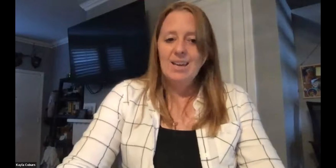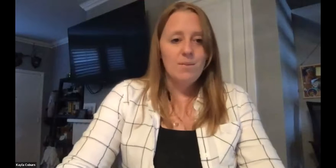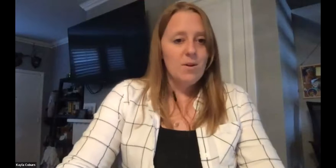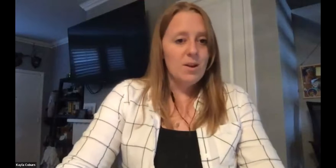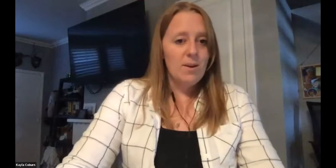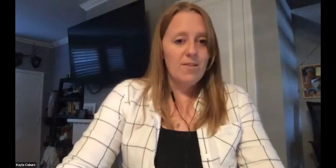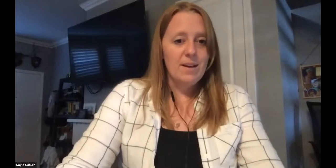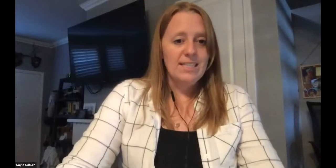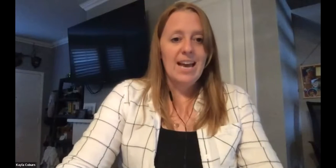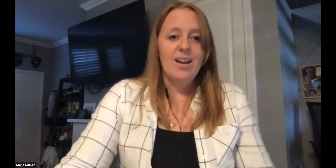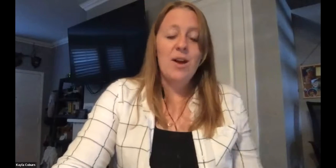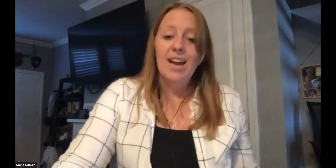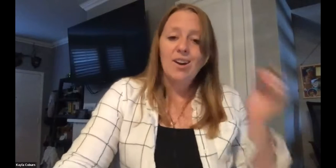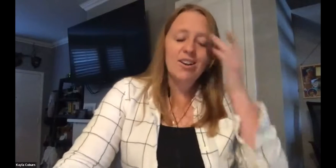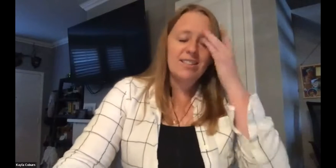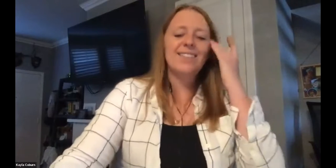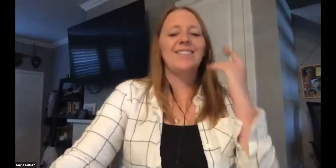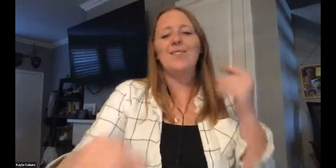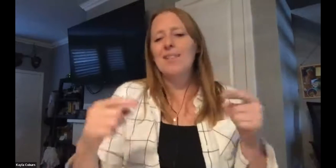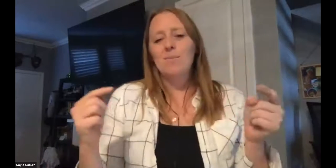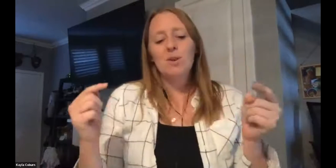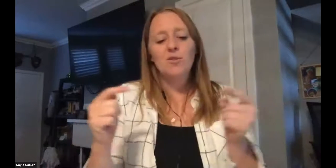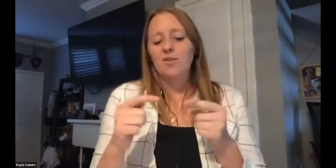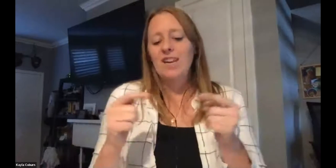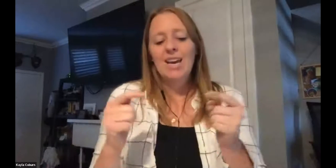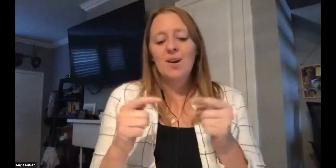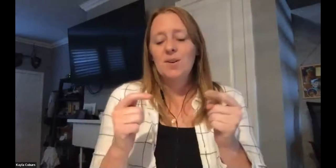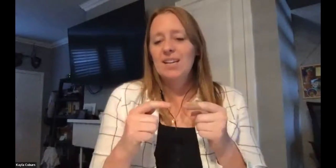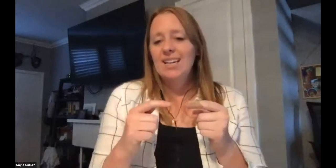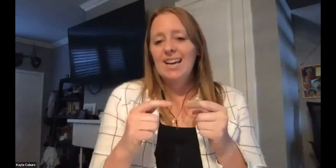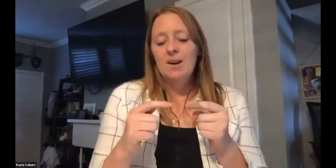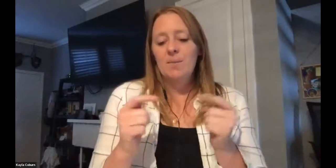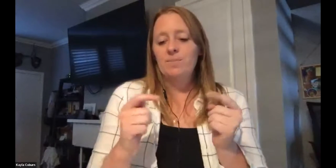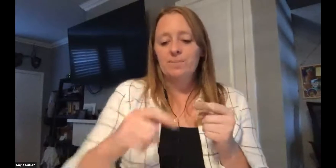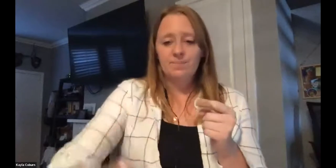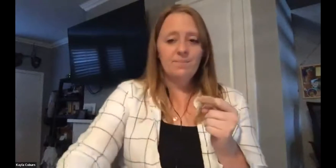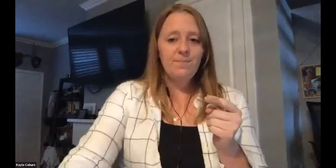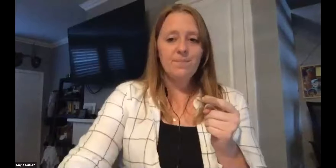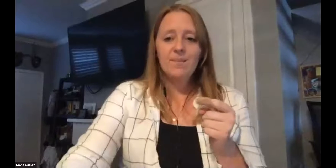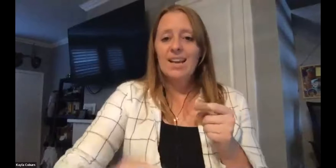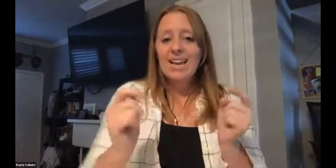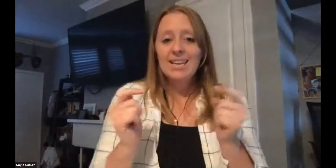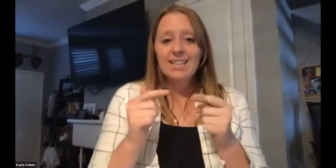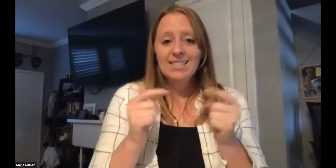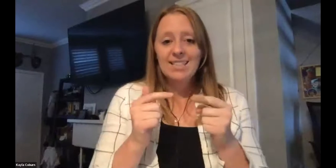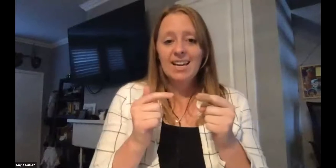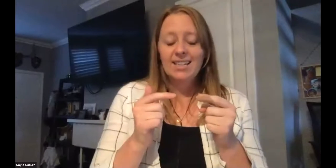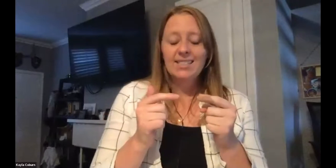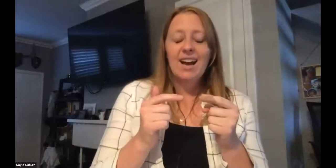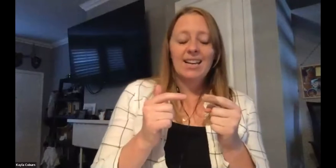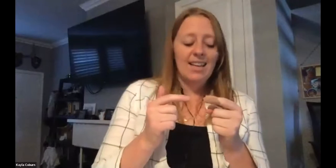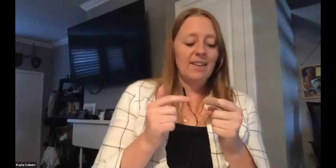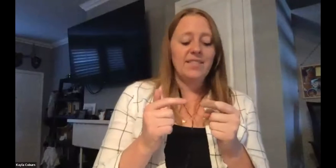Okay, I keep going away from my slide. Okay, hurt, you got the beautiful video. um, Again, this is